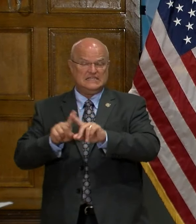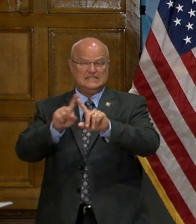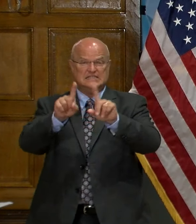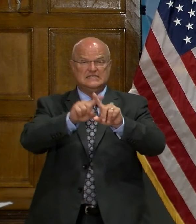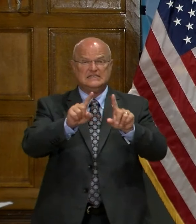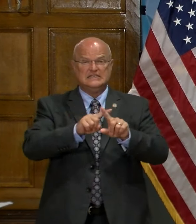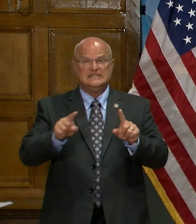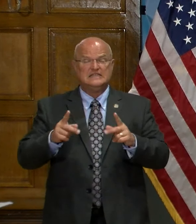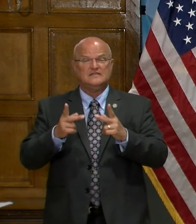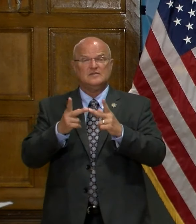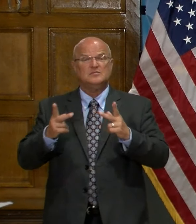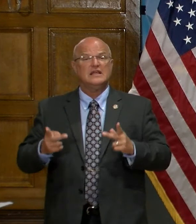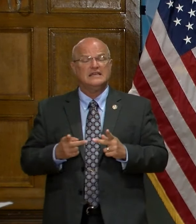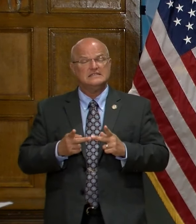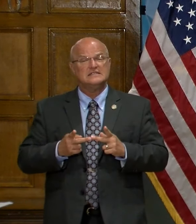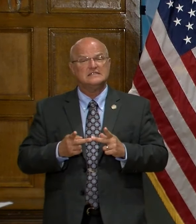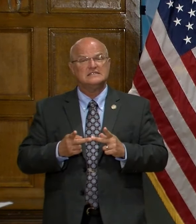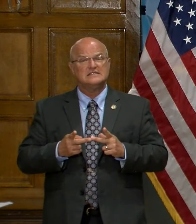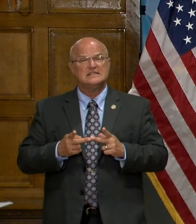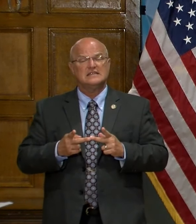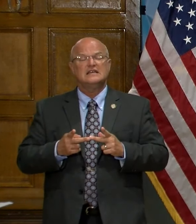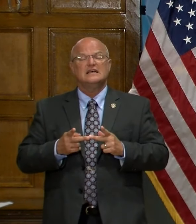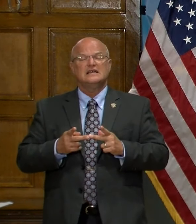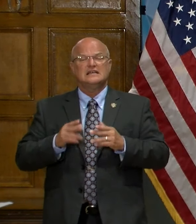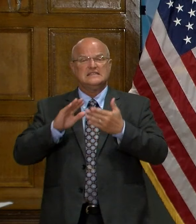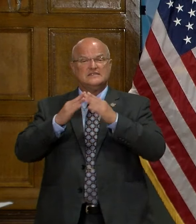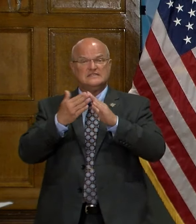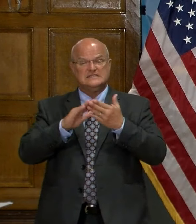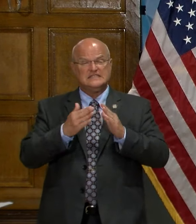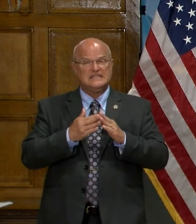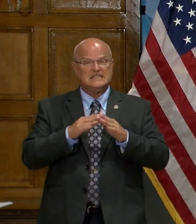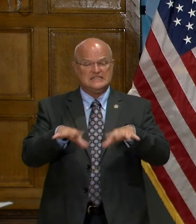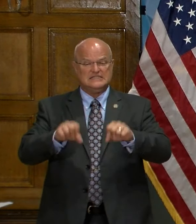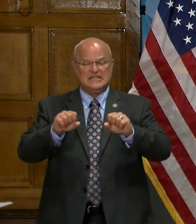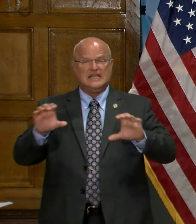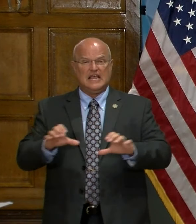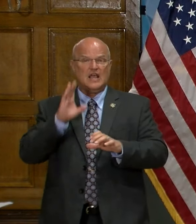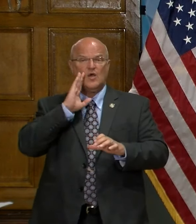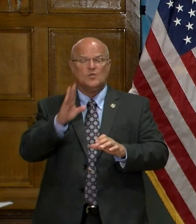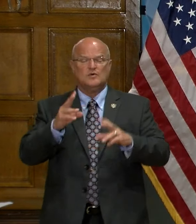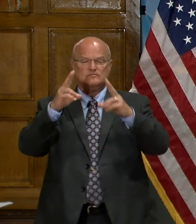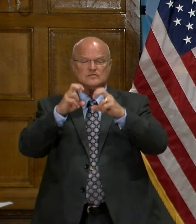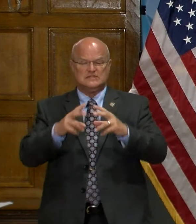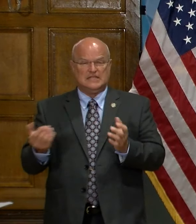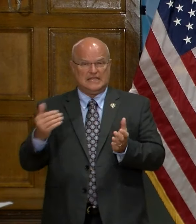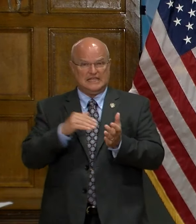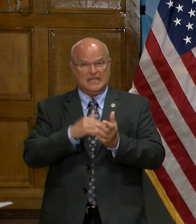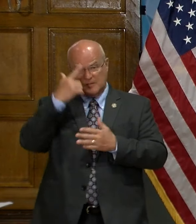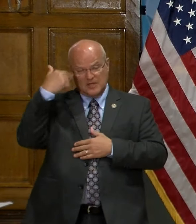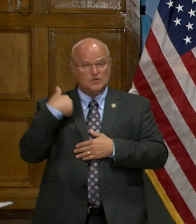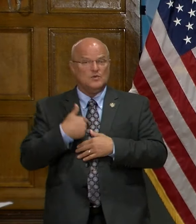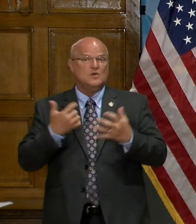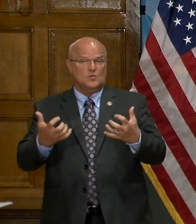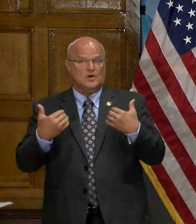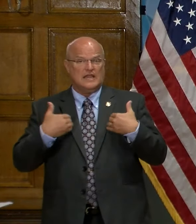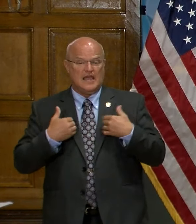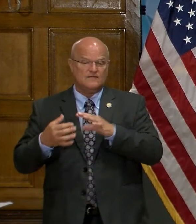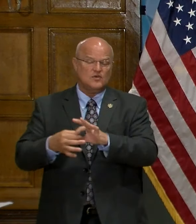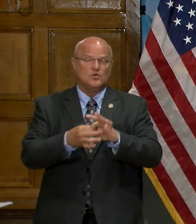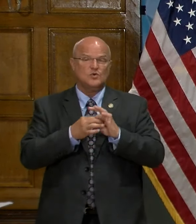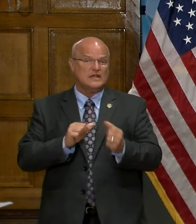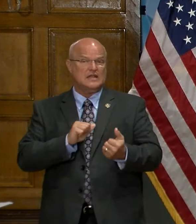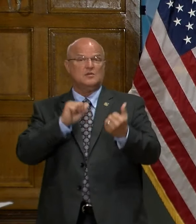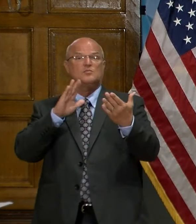different instances of municipalities taking action, we'll re-examine that, because we want to have a